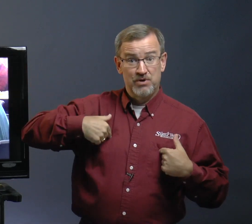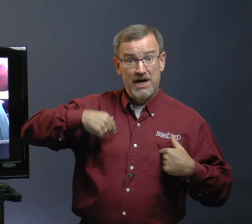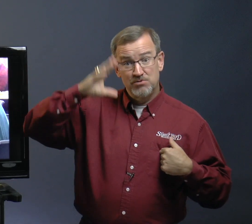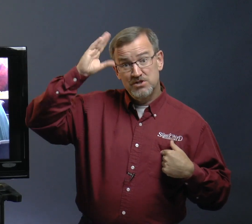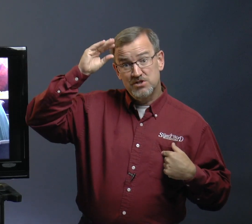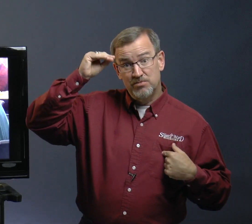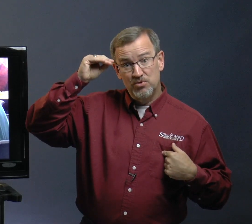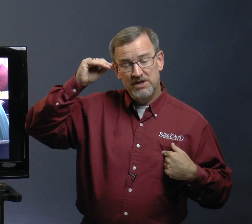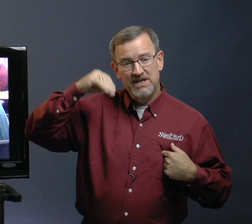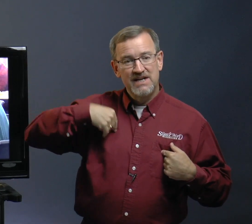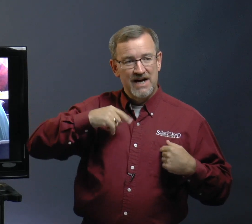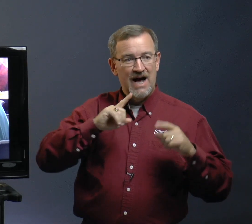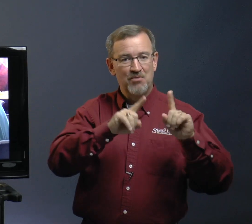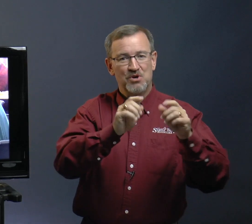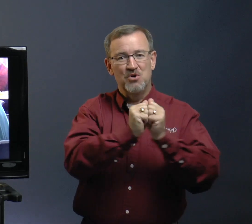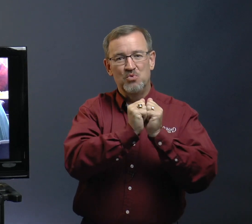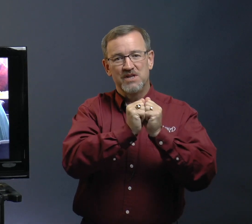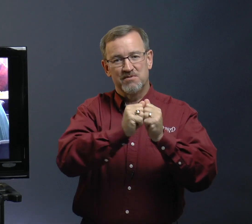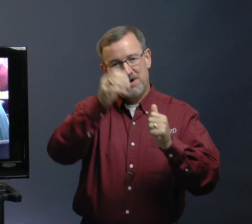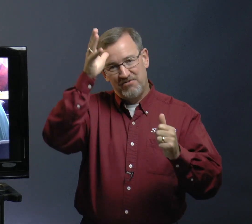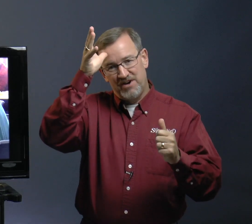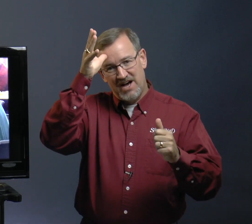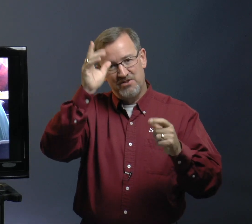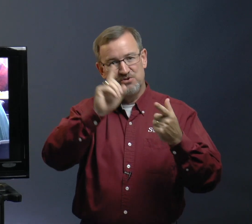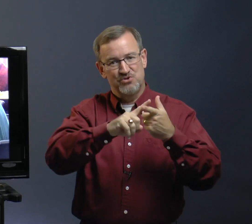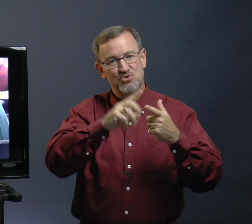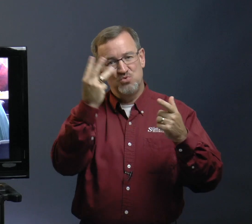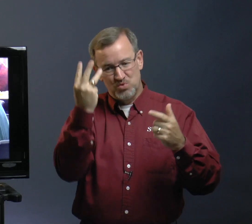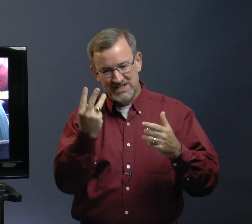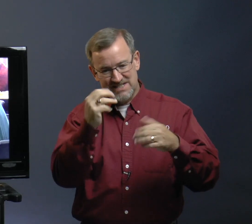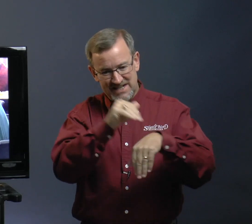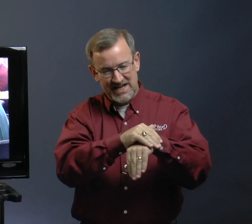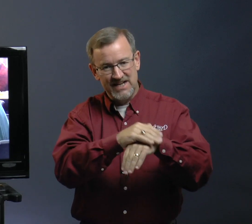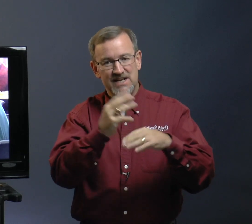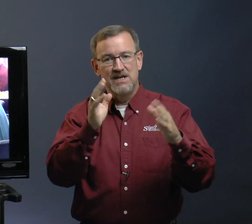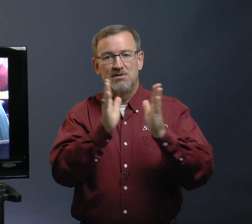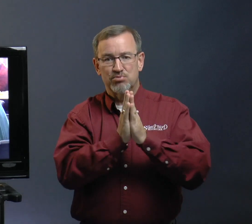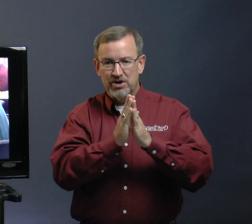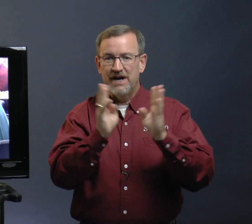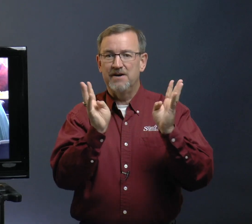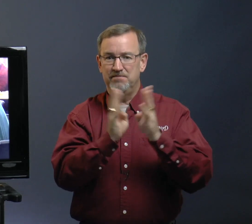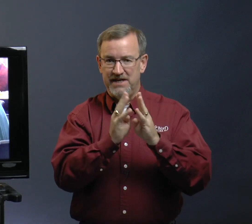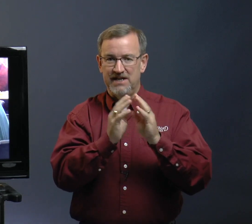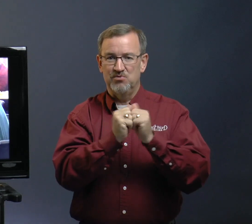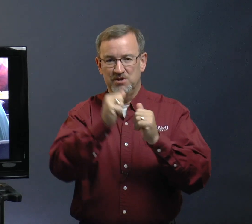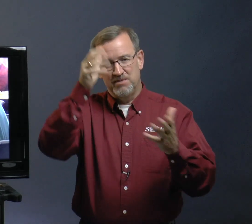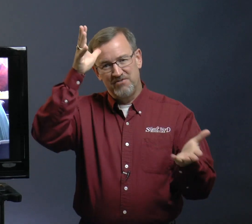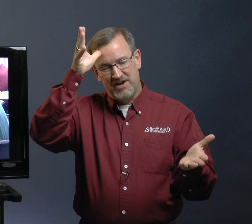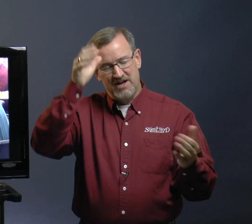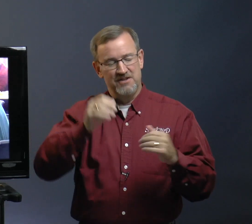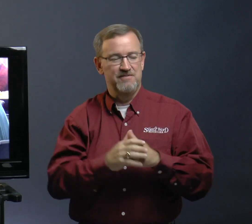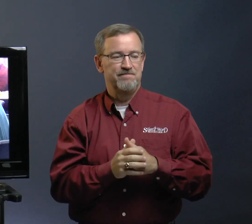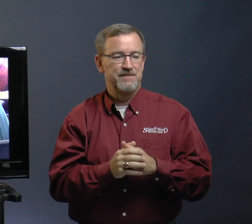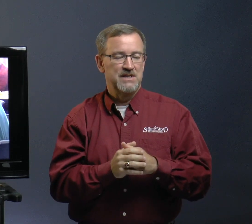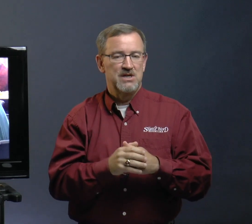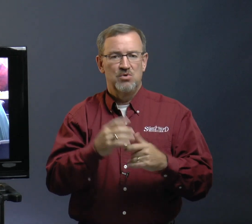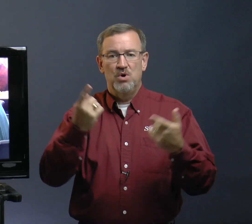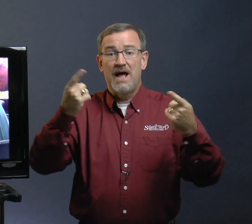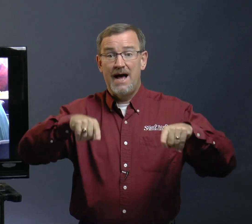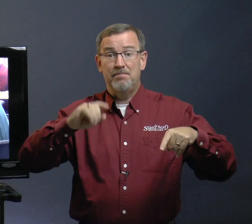I was just a boy, I would go with my father to Wednesday night prayer meeting with my father. What happened